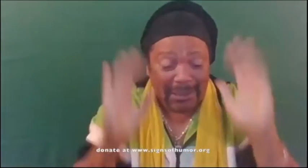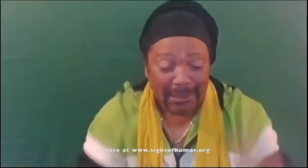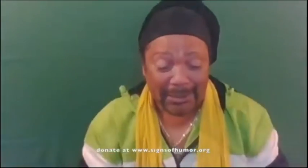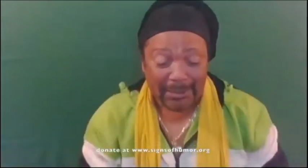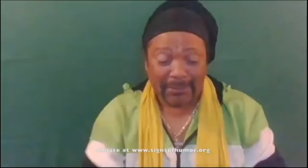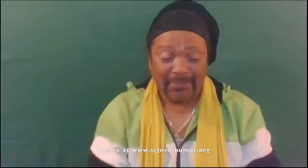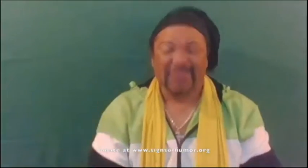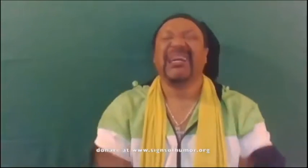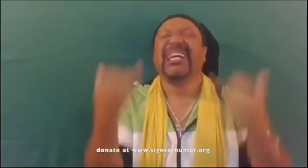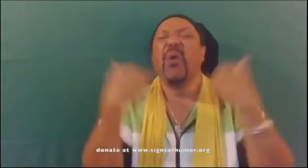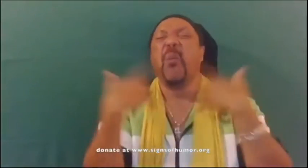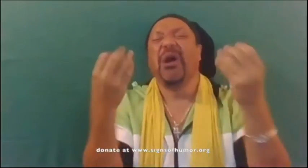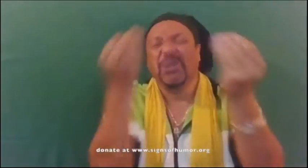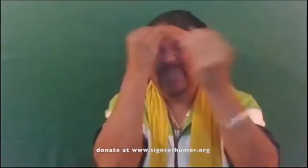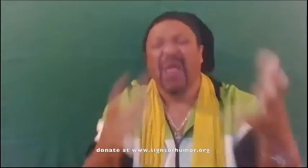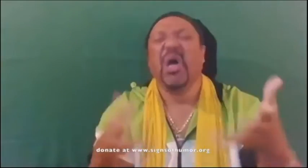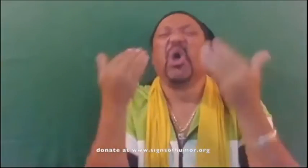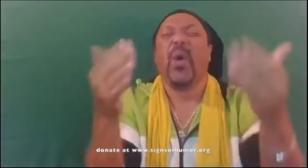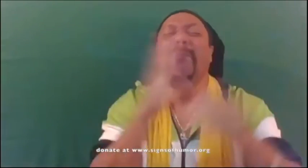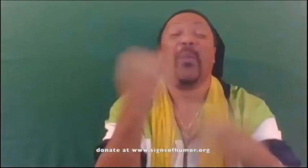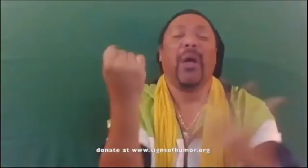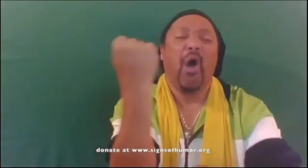Know this. Ain't nobody gonna arrest you.